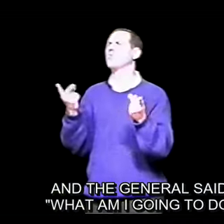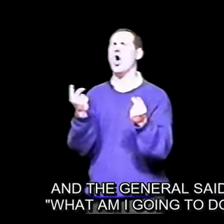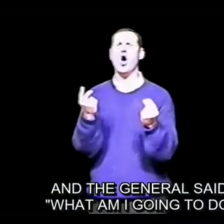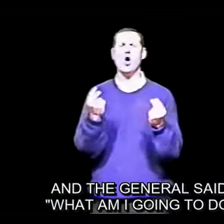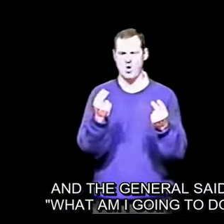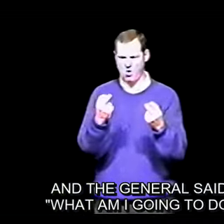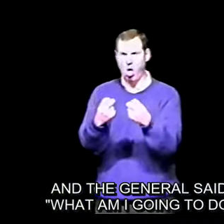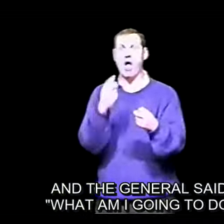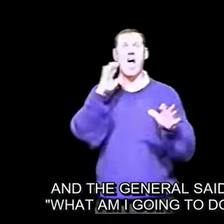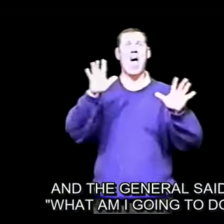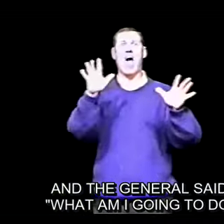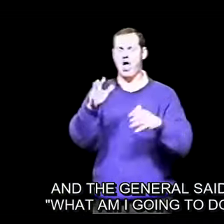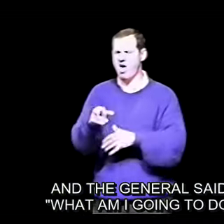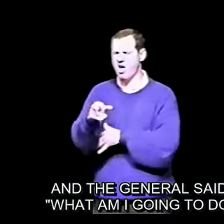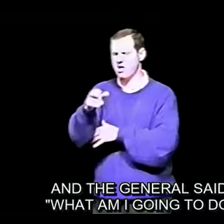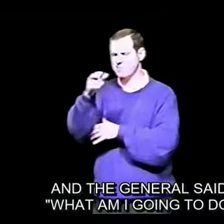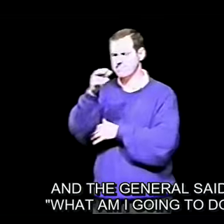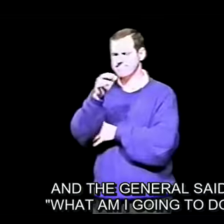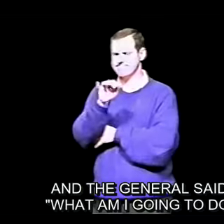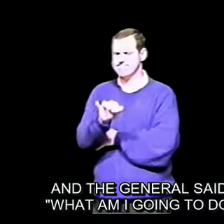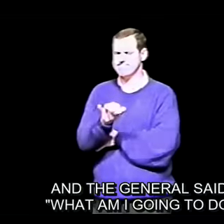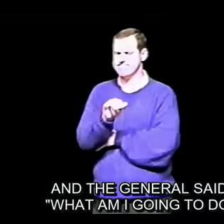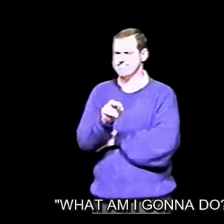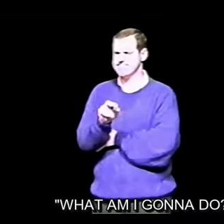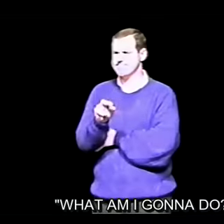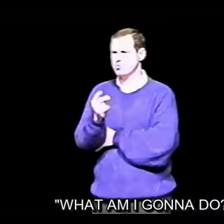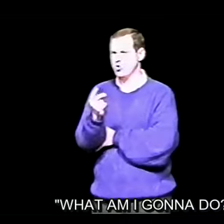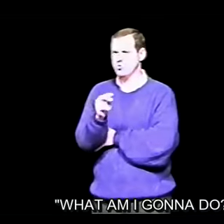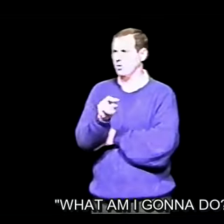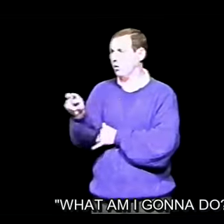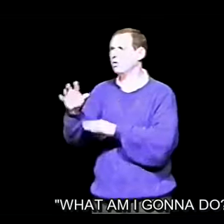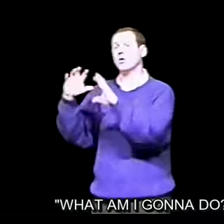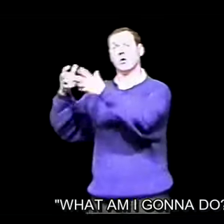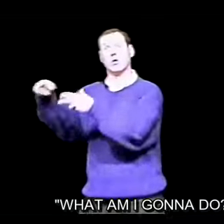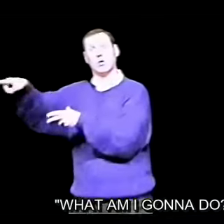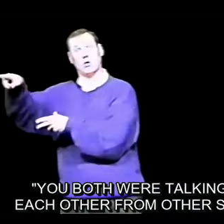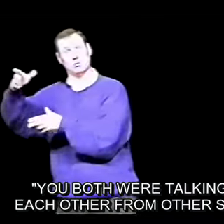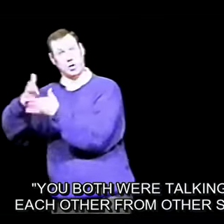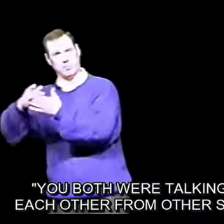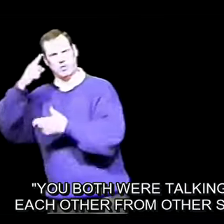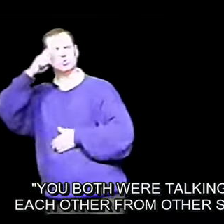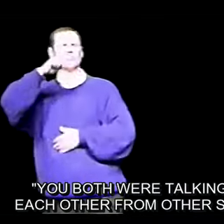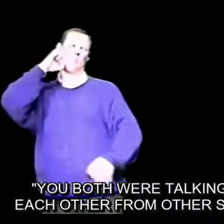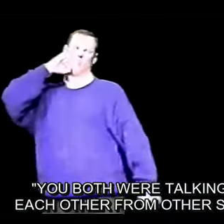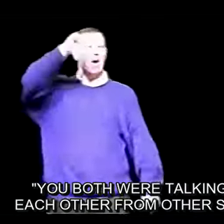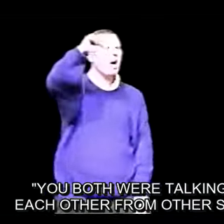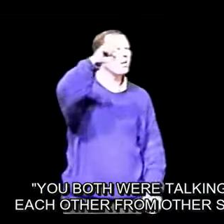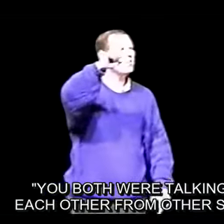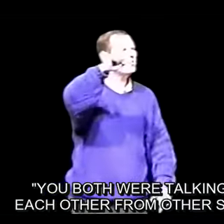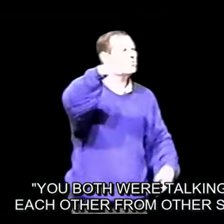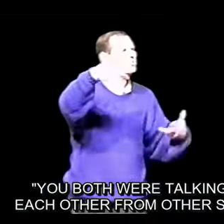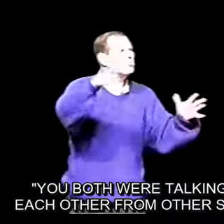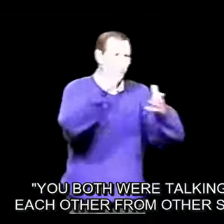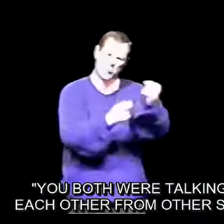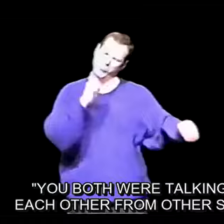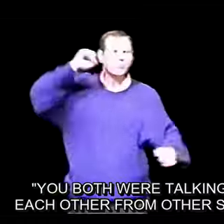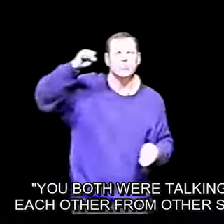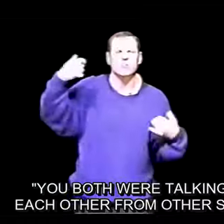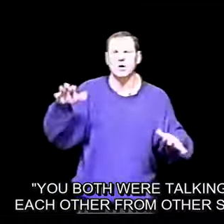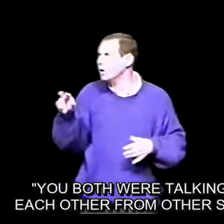am I gonna do? You both were talking to each other from other sides? I mean, what should we do